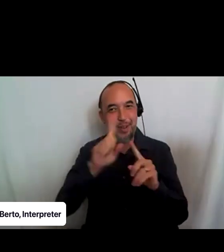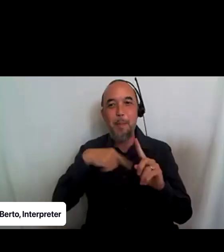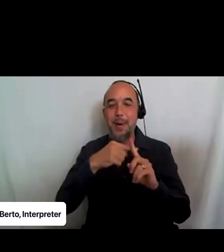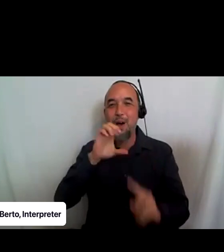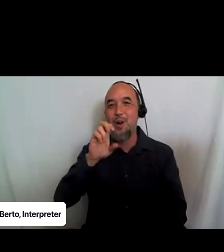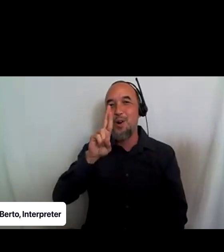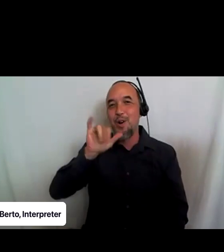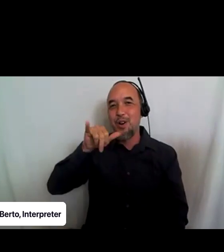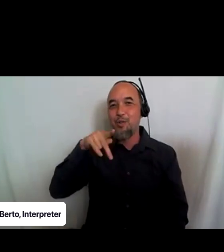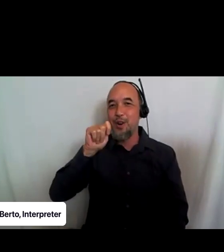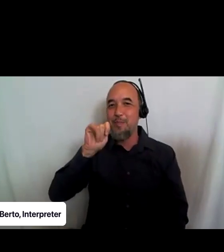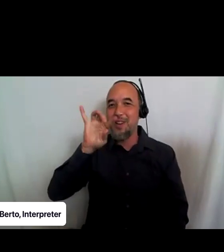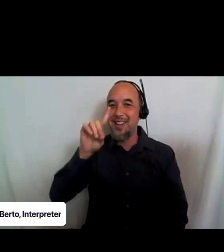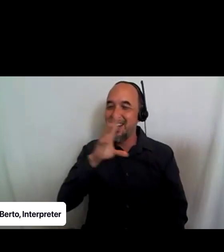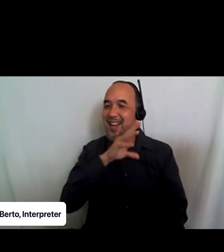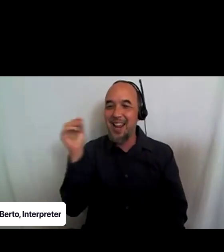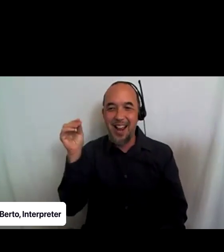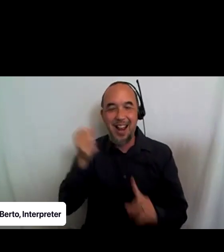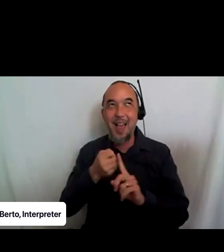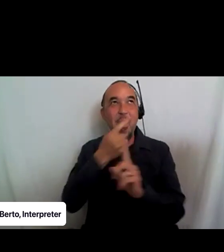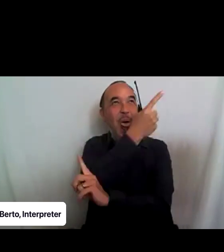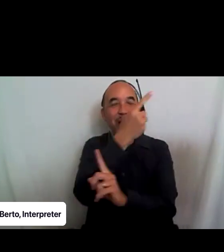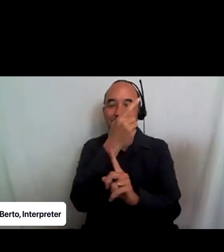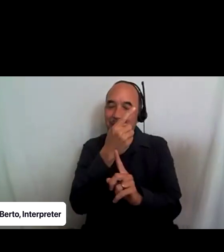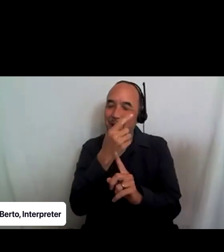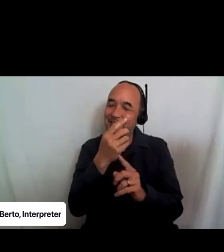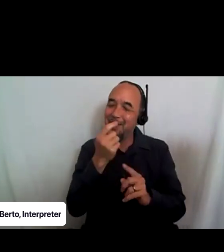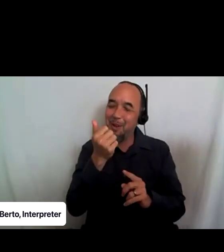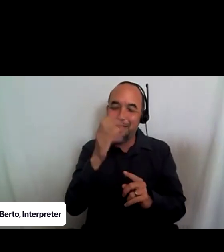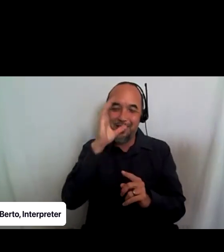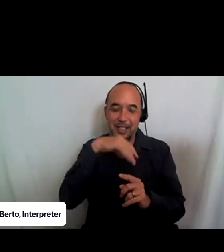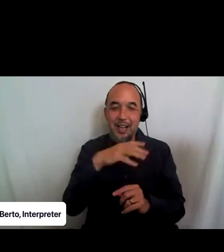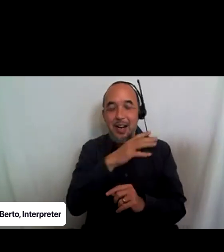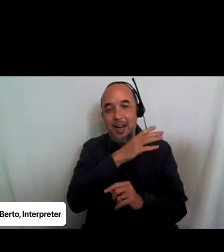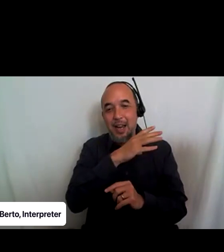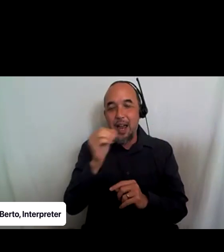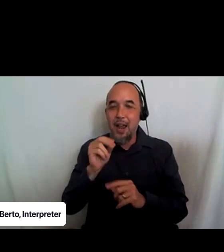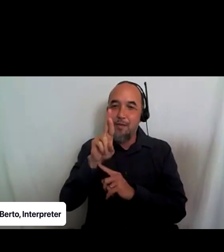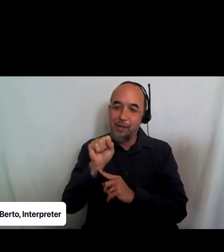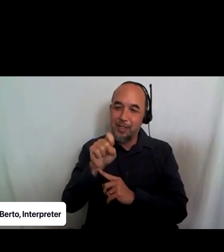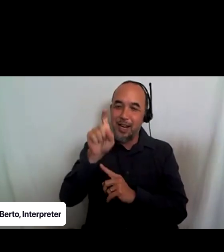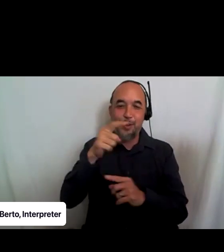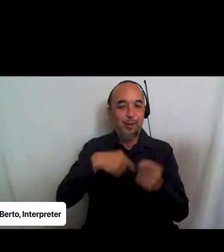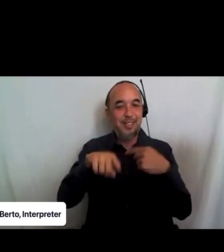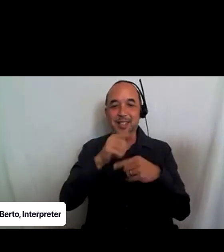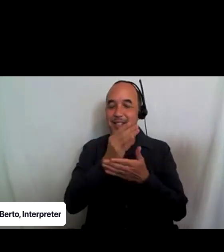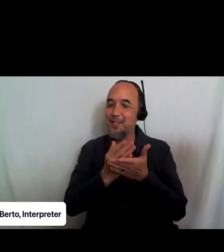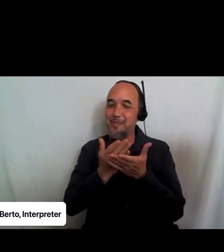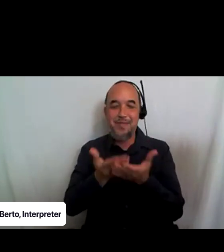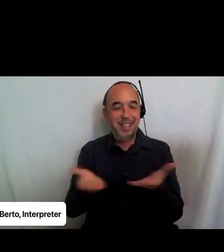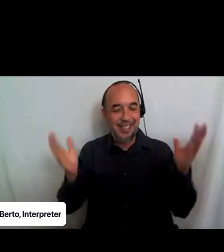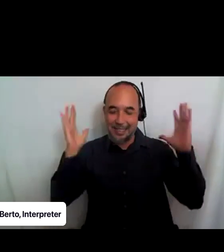whole Yeah. tangent and it was pretty graphic and Berto had to sign some things and he might.